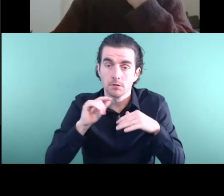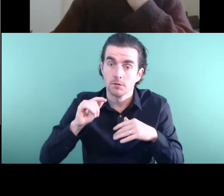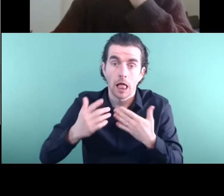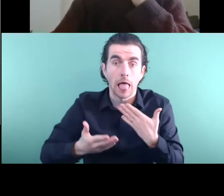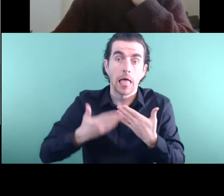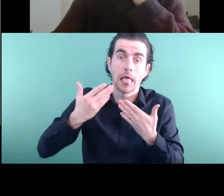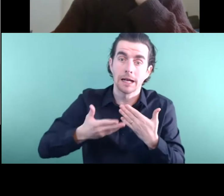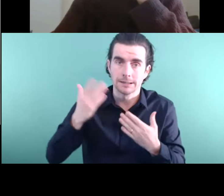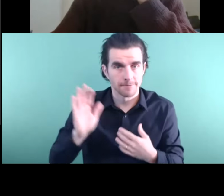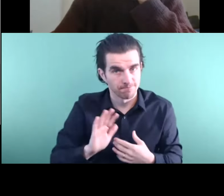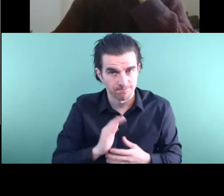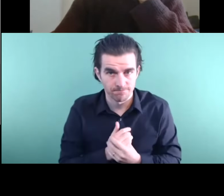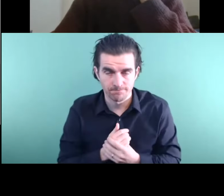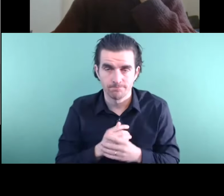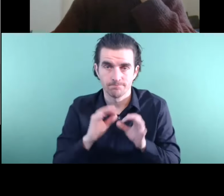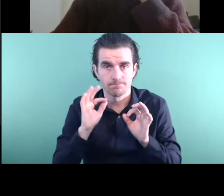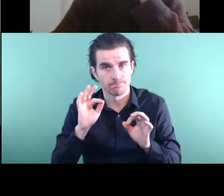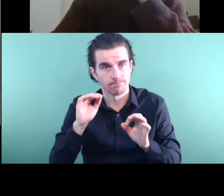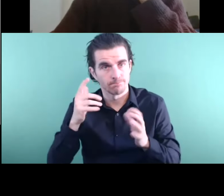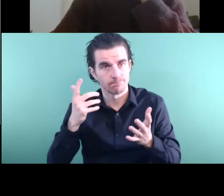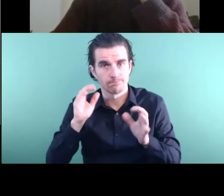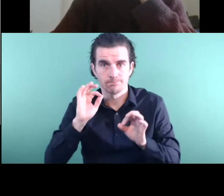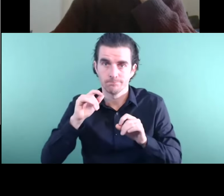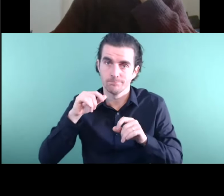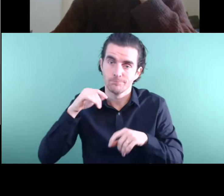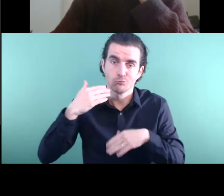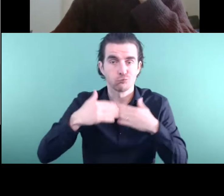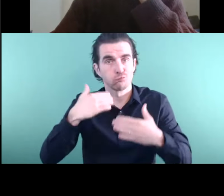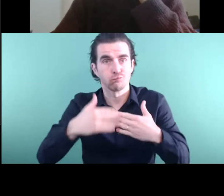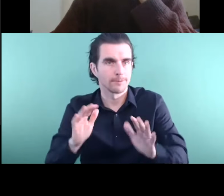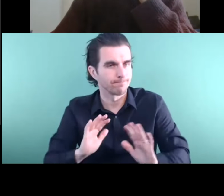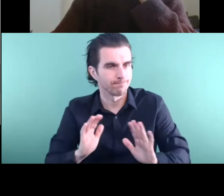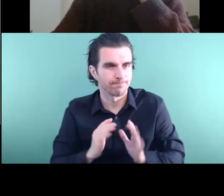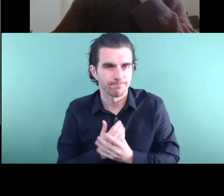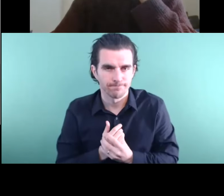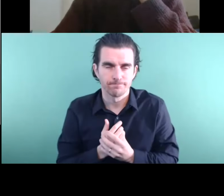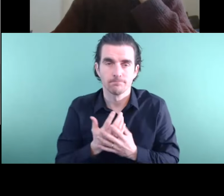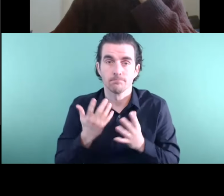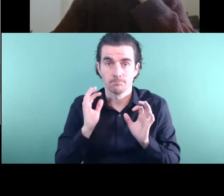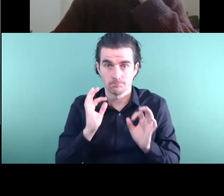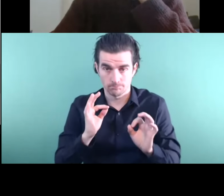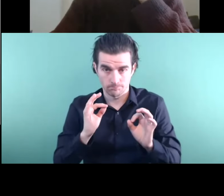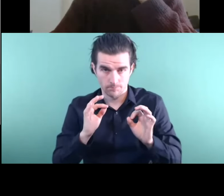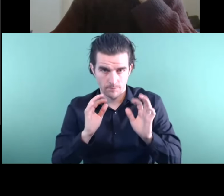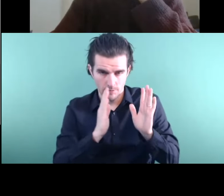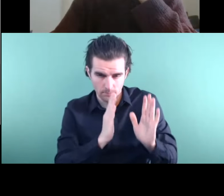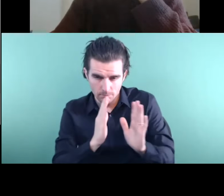major problem. It's just a question of clarity and of trust, I think, in terms of people and in terms of expectations.